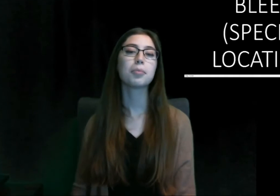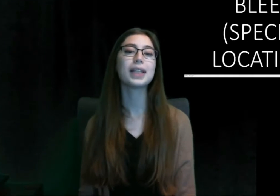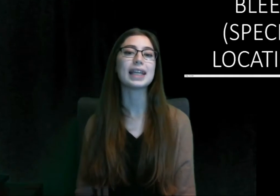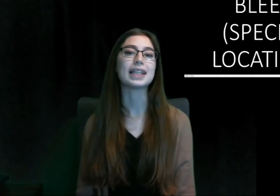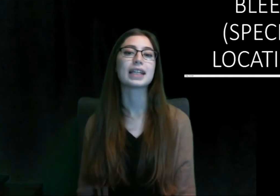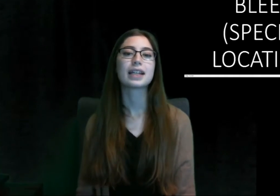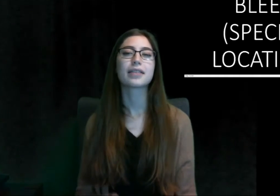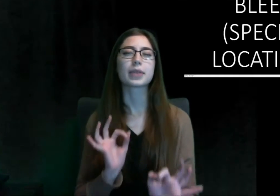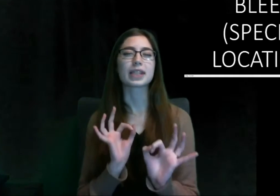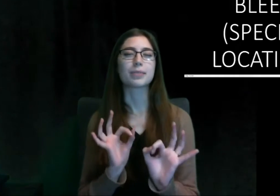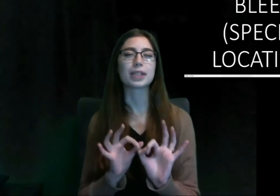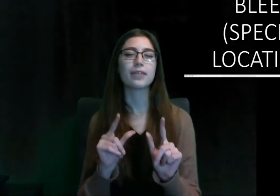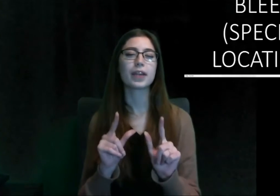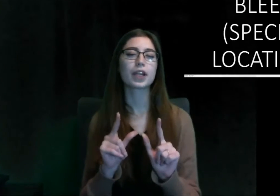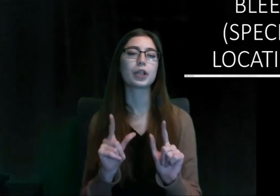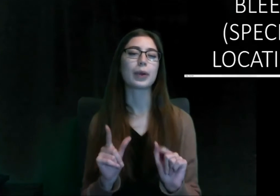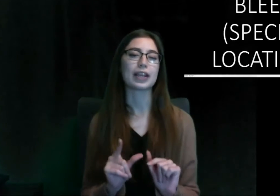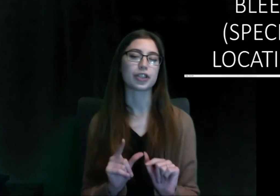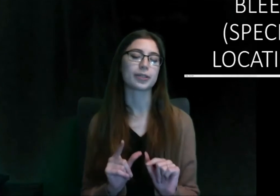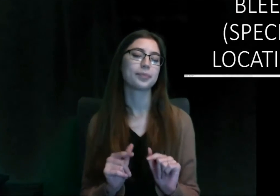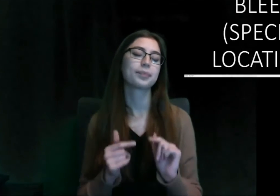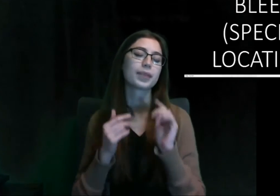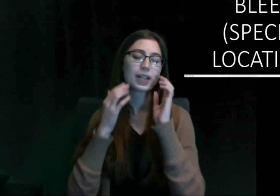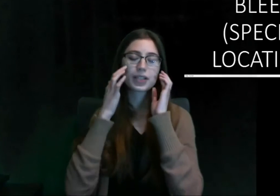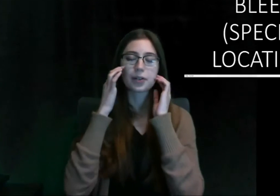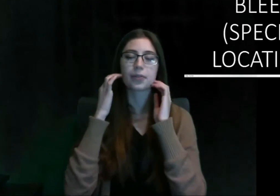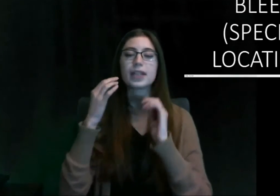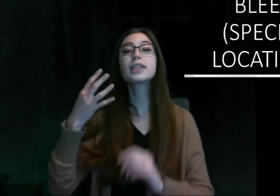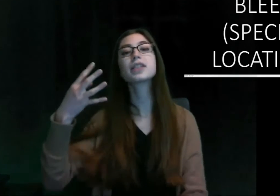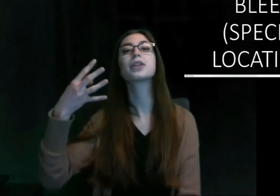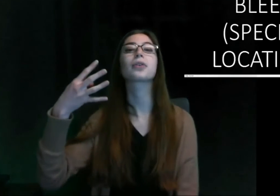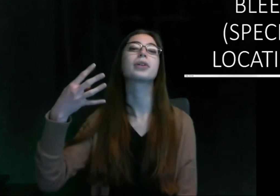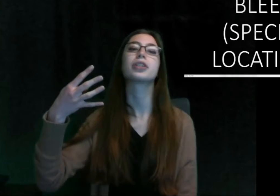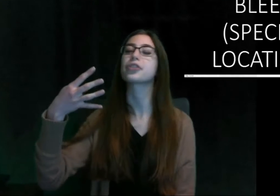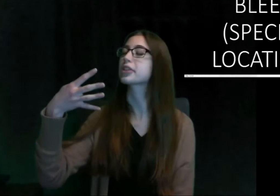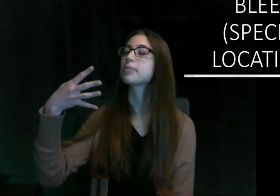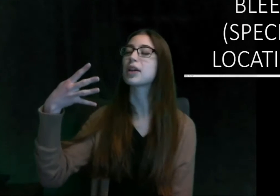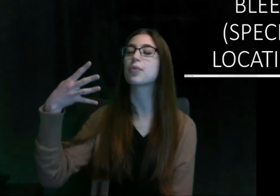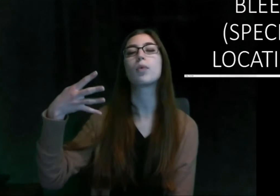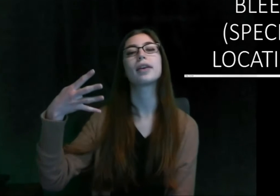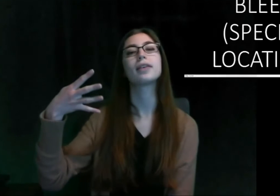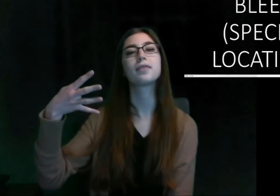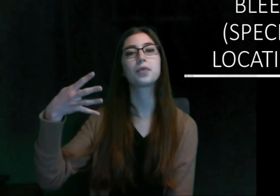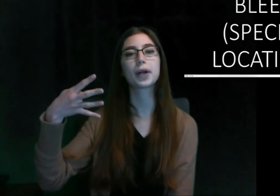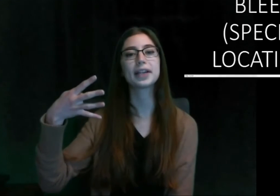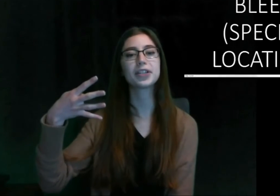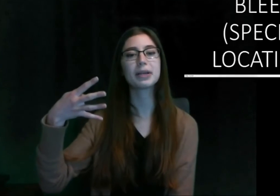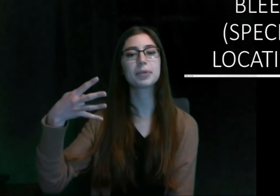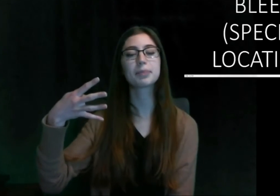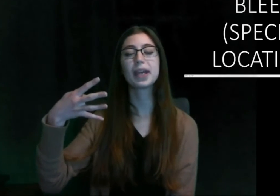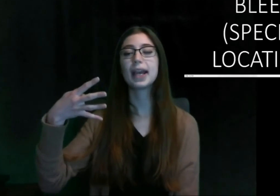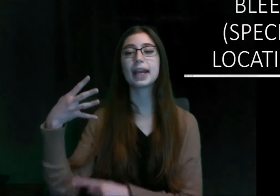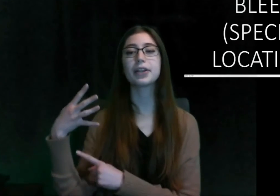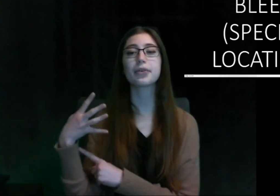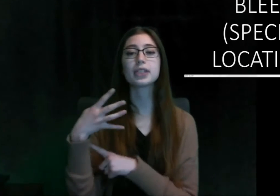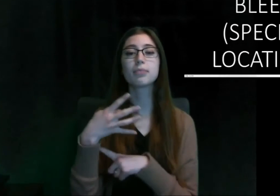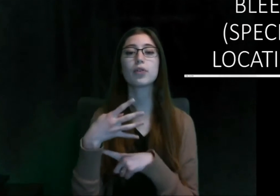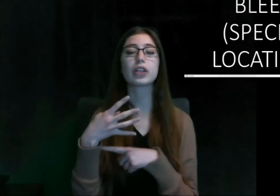Bleed with a specific location. So for this, you're going to just make 1 forehand shape, and you're going to move it to